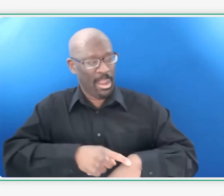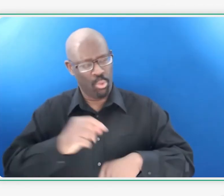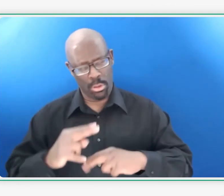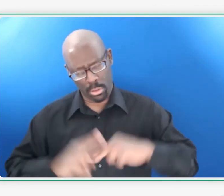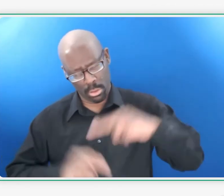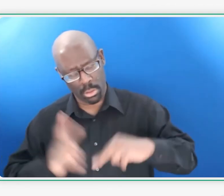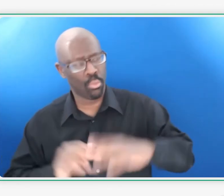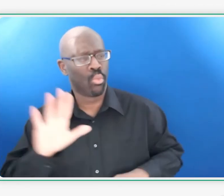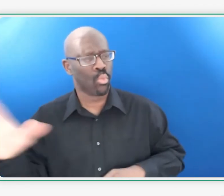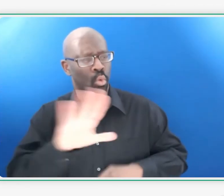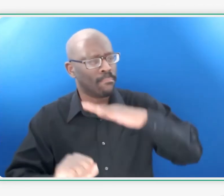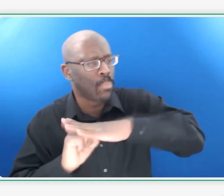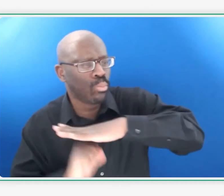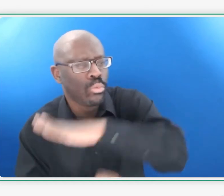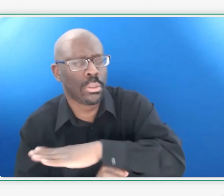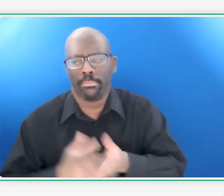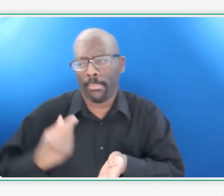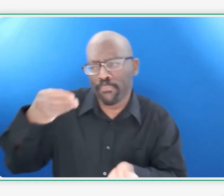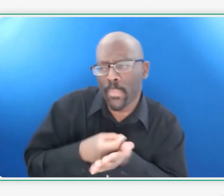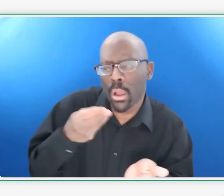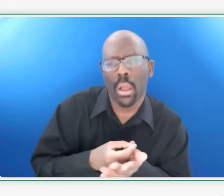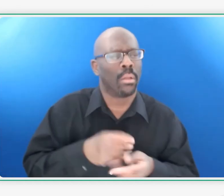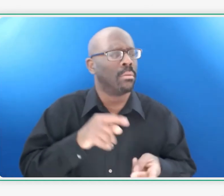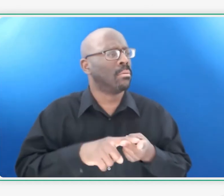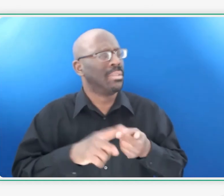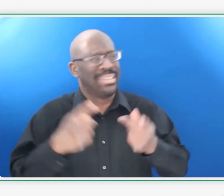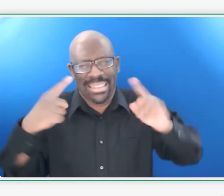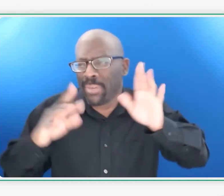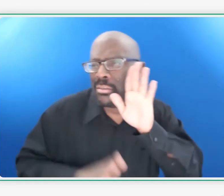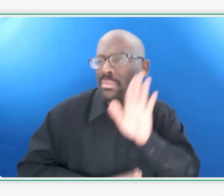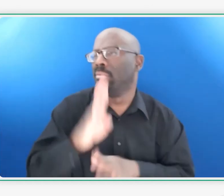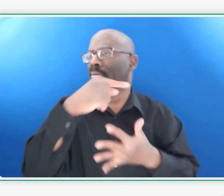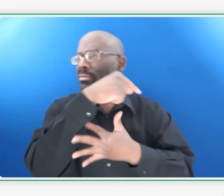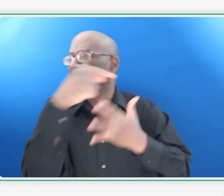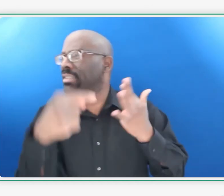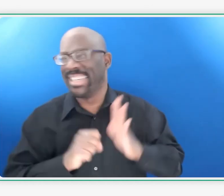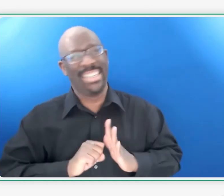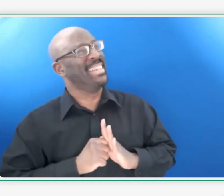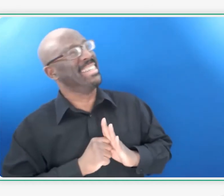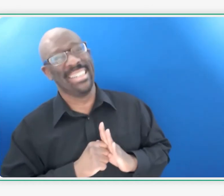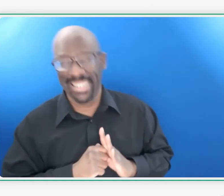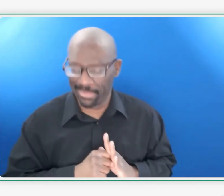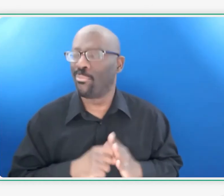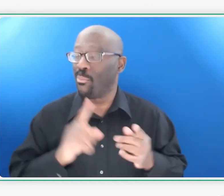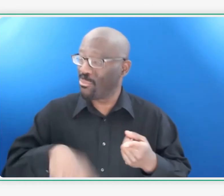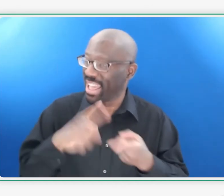So believe it or not, the best time to build your financial foundation